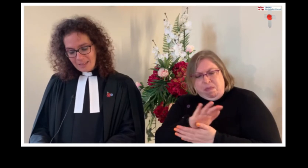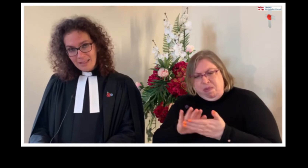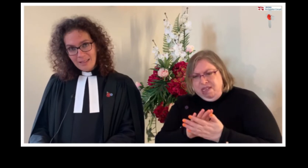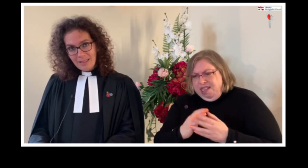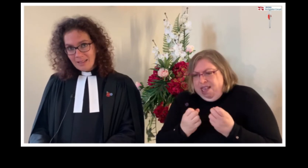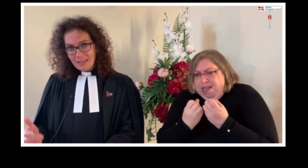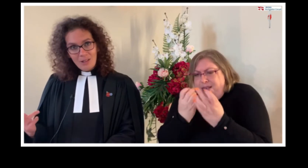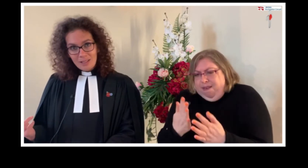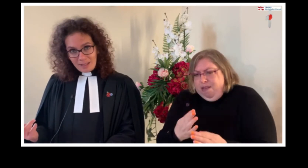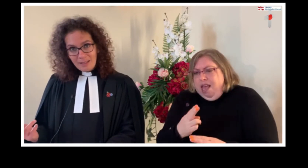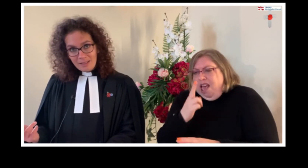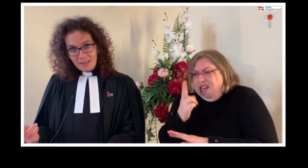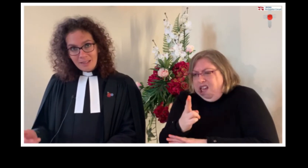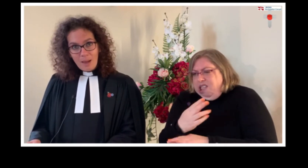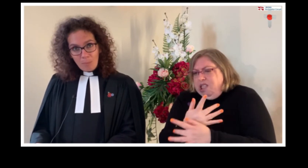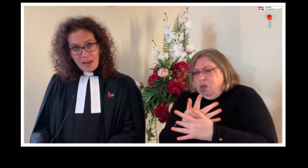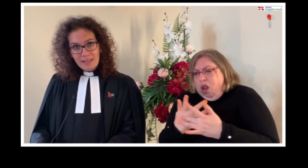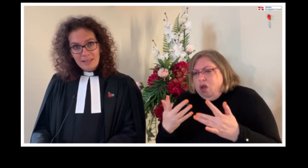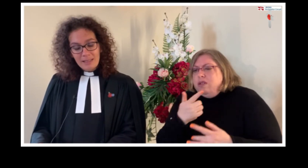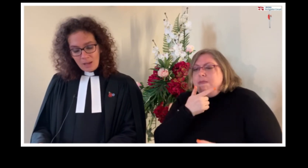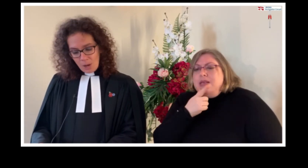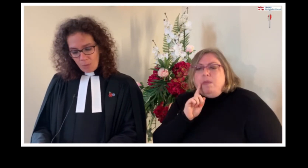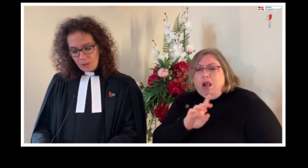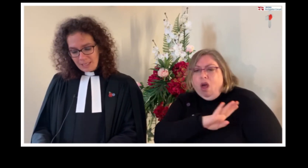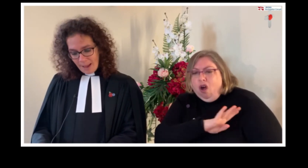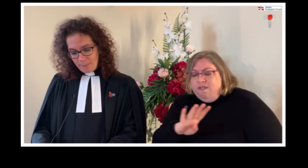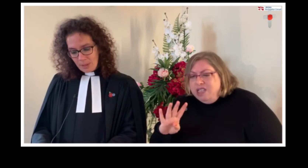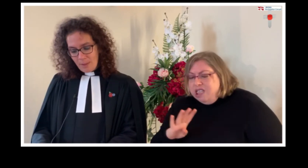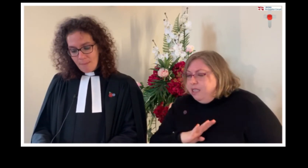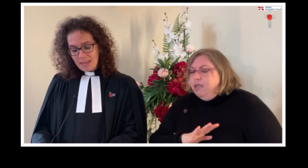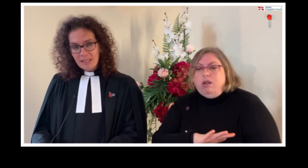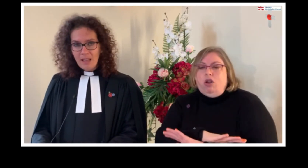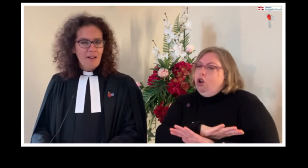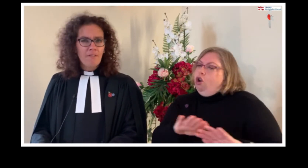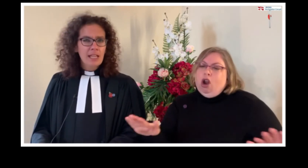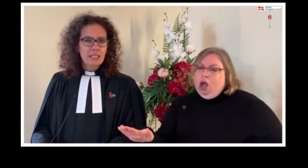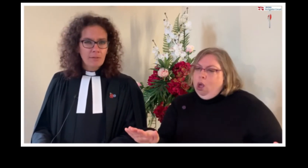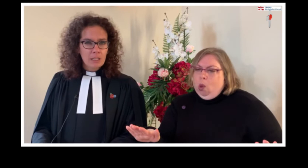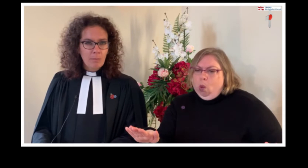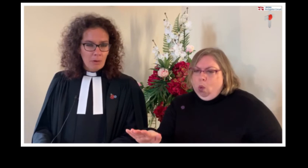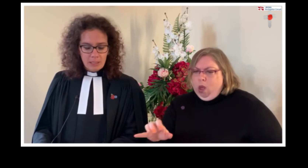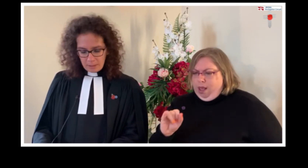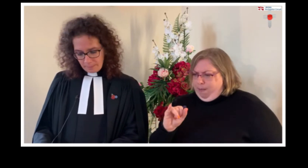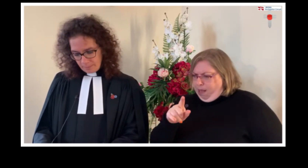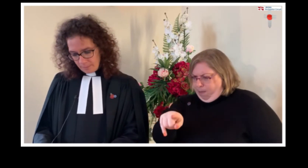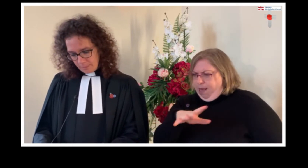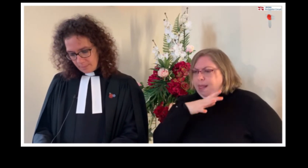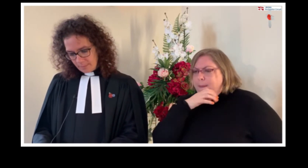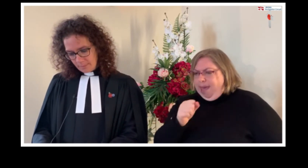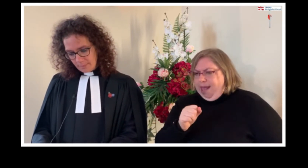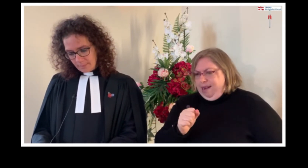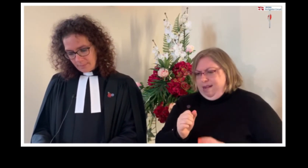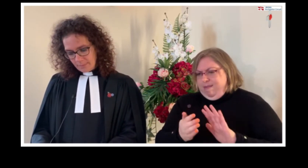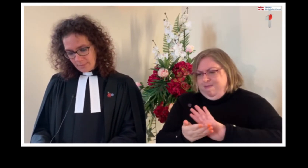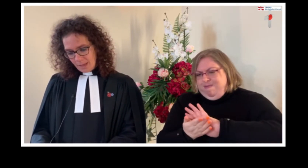battalion, concerned that their presence would dampen the men's offensive spirit.